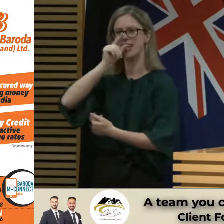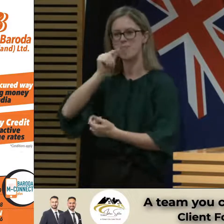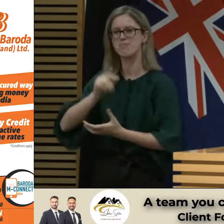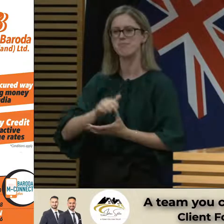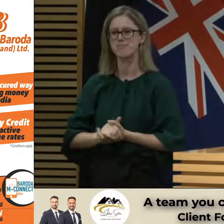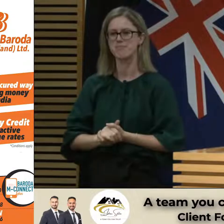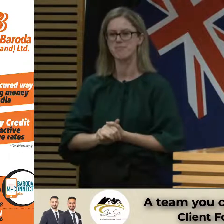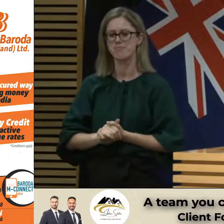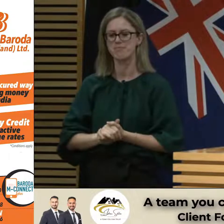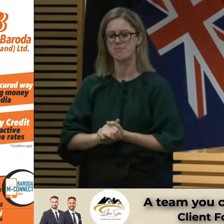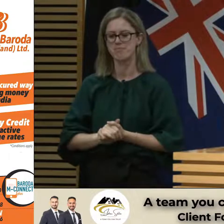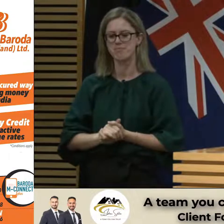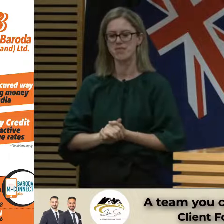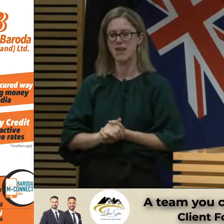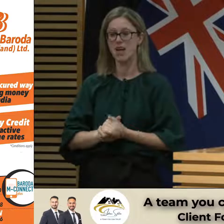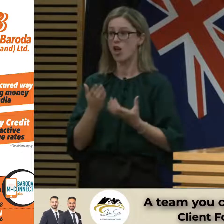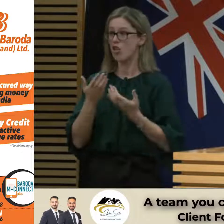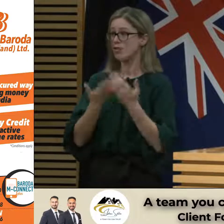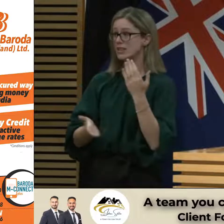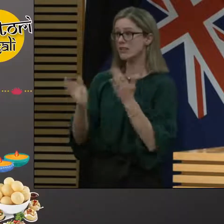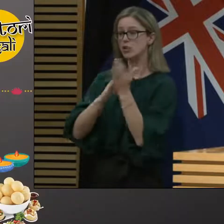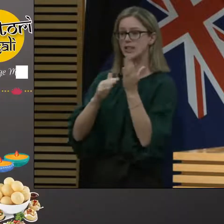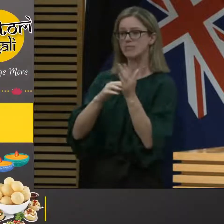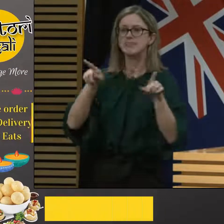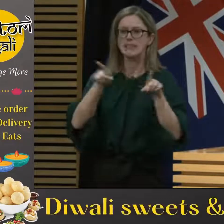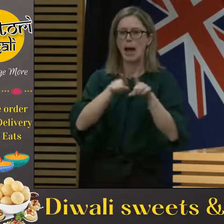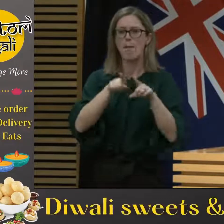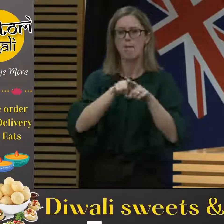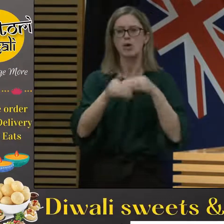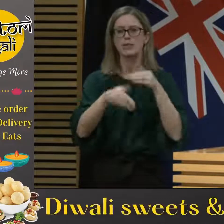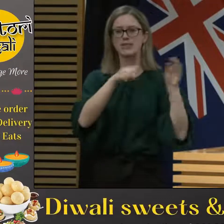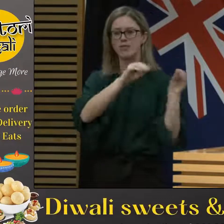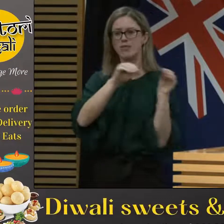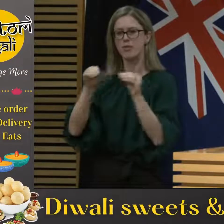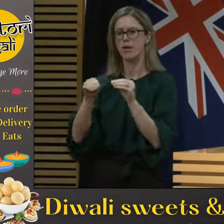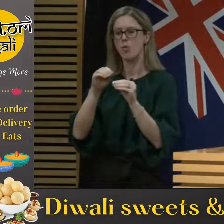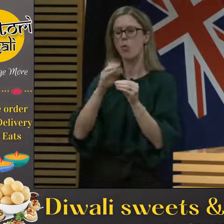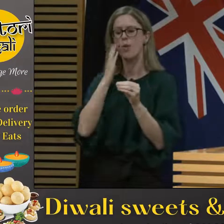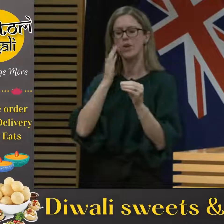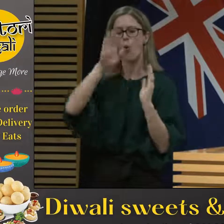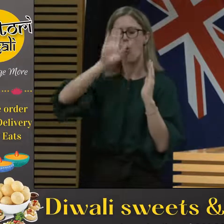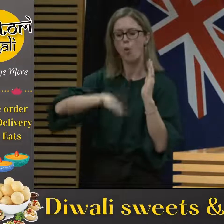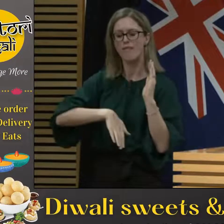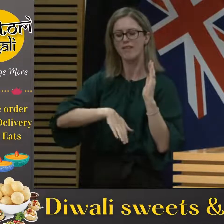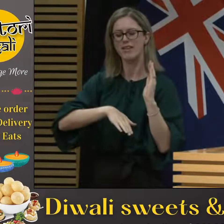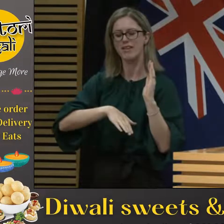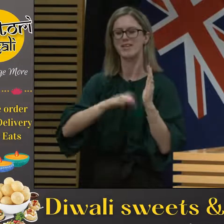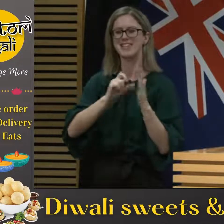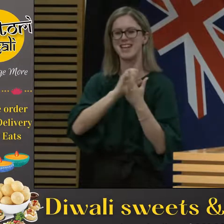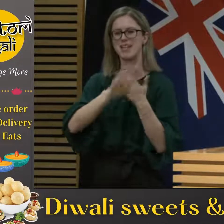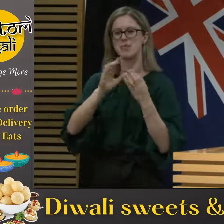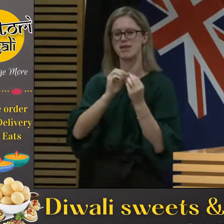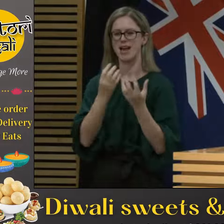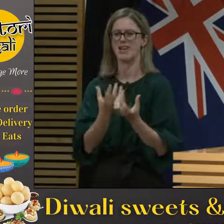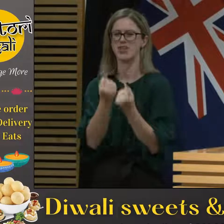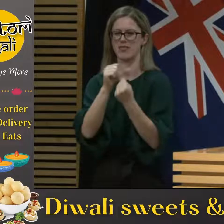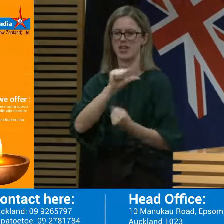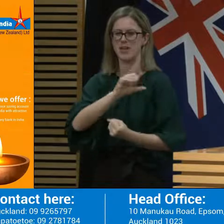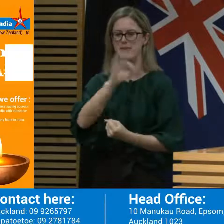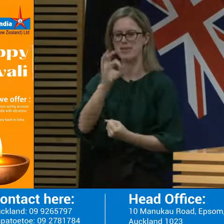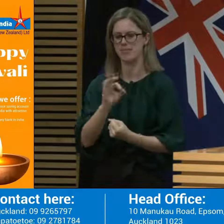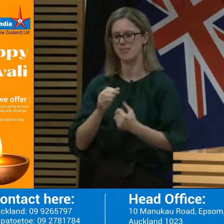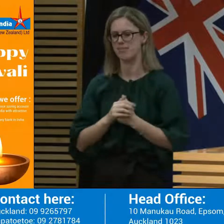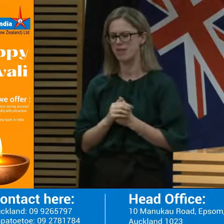The same transition will apply for the rest of the country once the remaining DHBs also hit 90%. But what